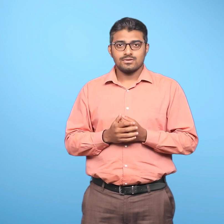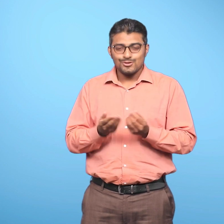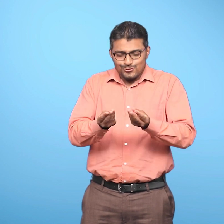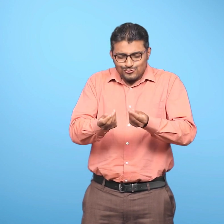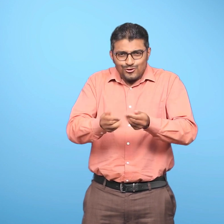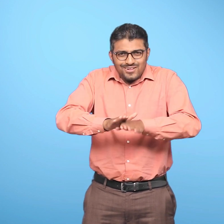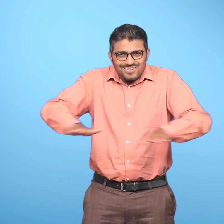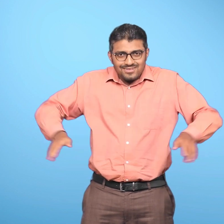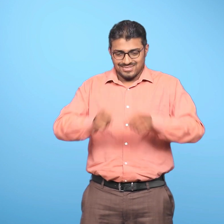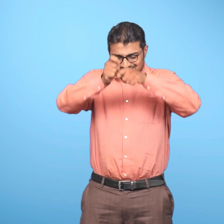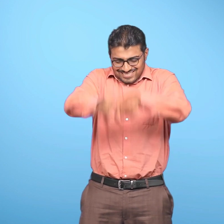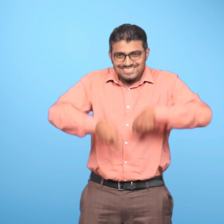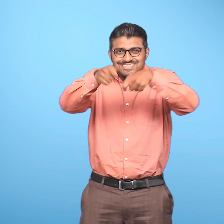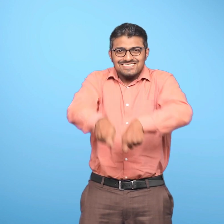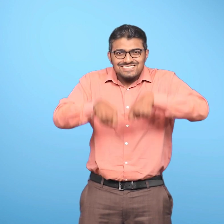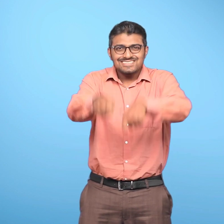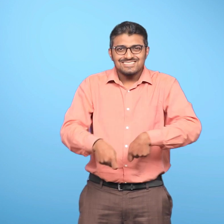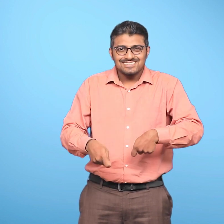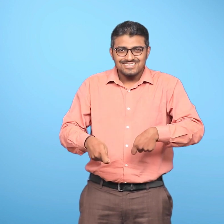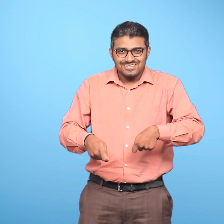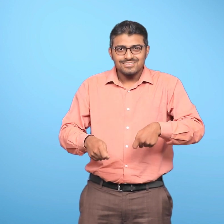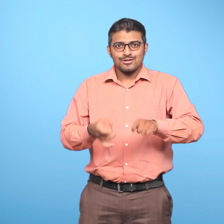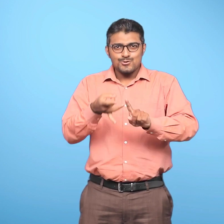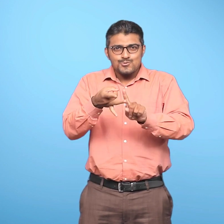seen the tools which are used to dig the soil.